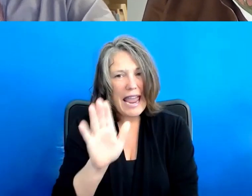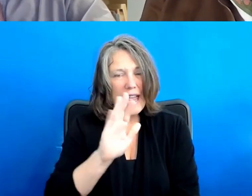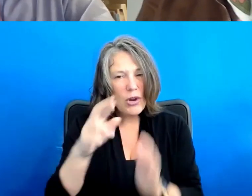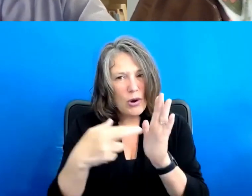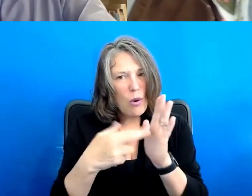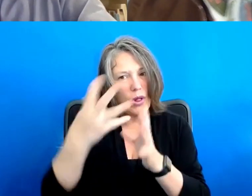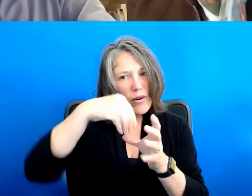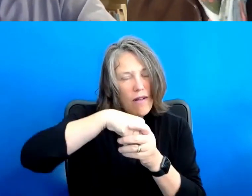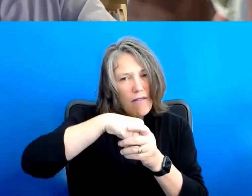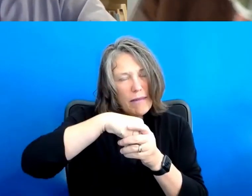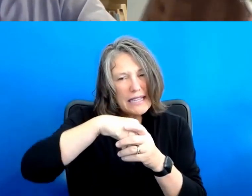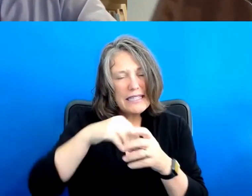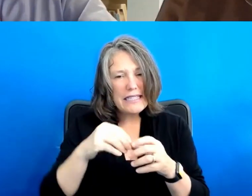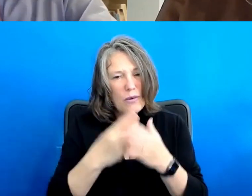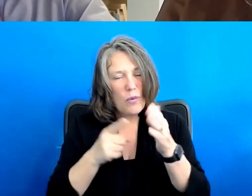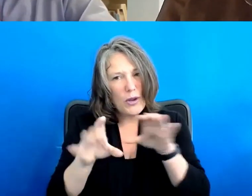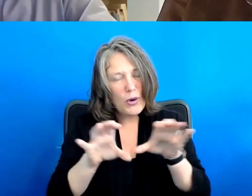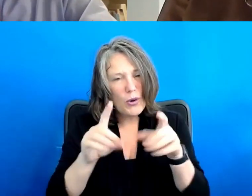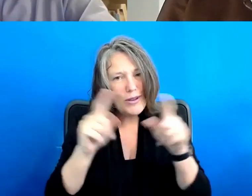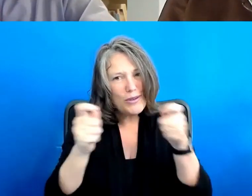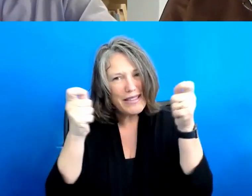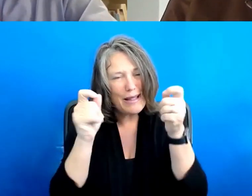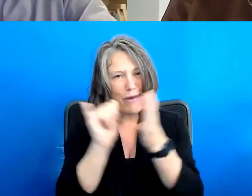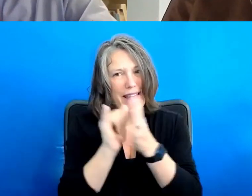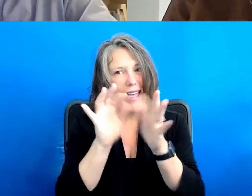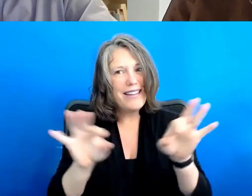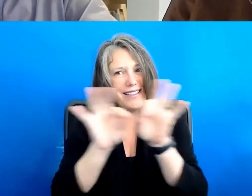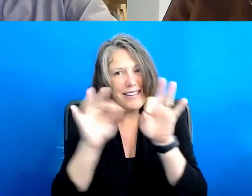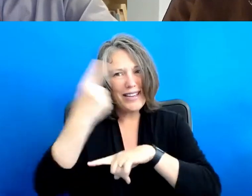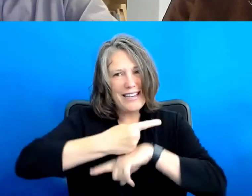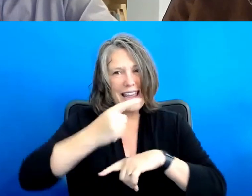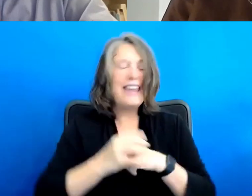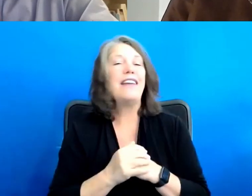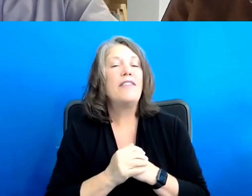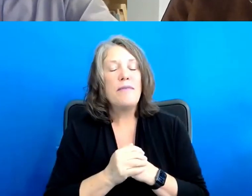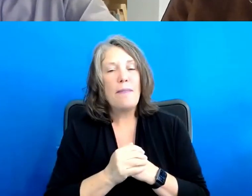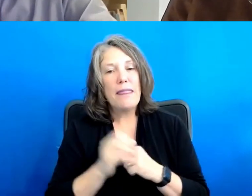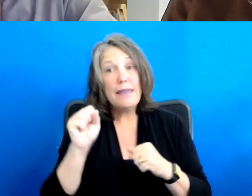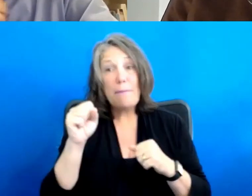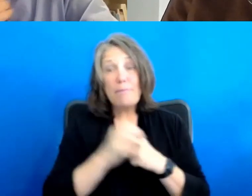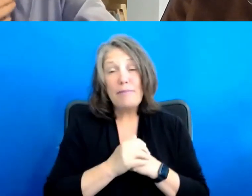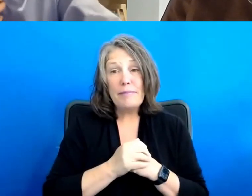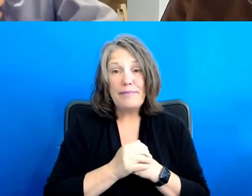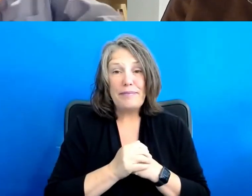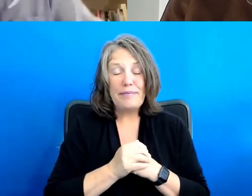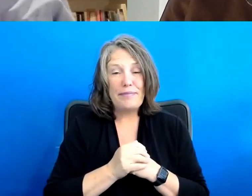or involvement or what you're doing to celebrate that significant day. Yep. Excuse